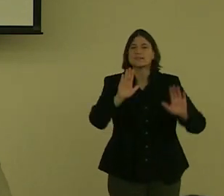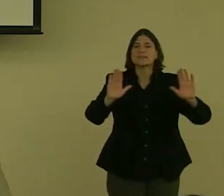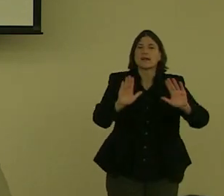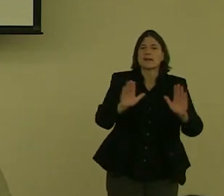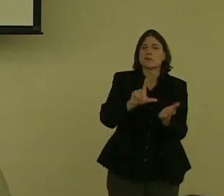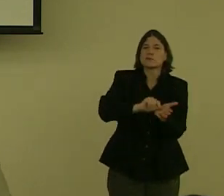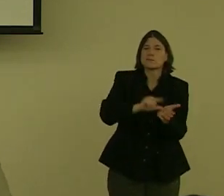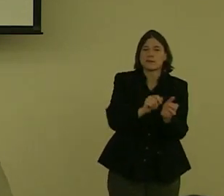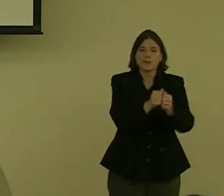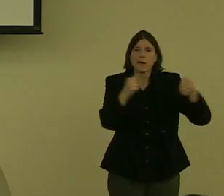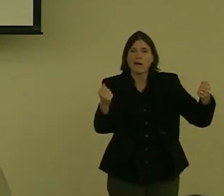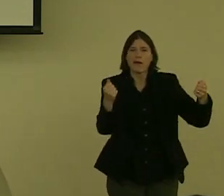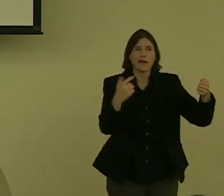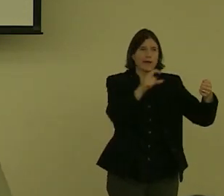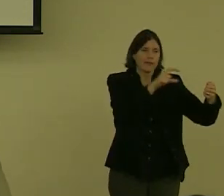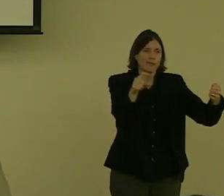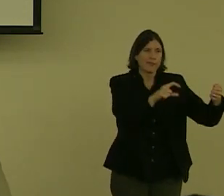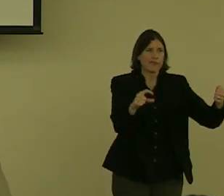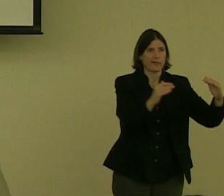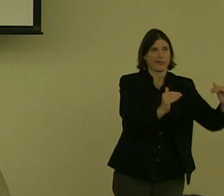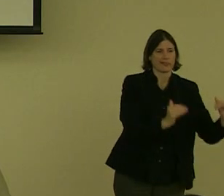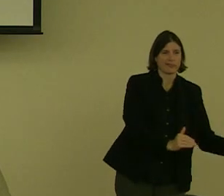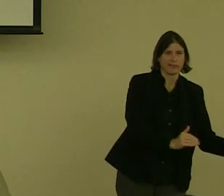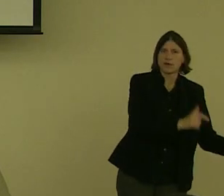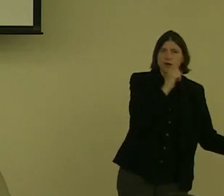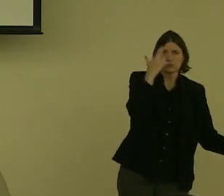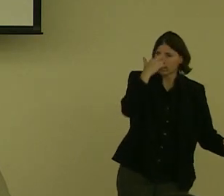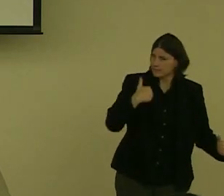really is an issue, but I don't want to stop using the word comics.